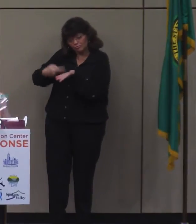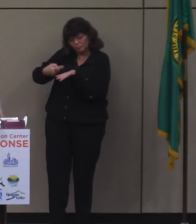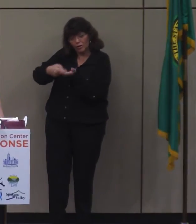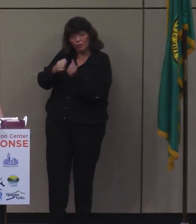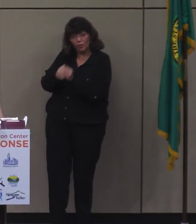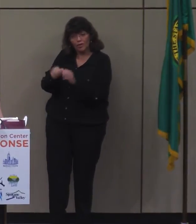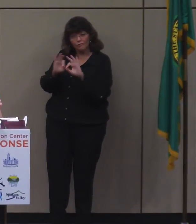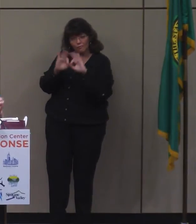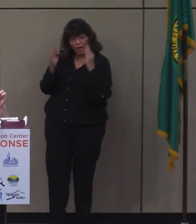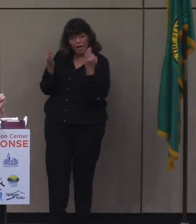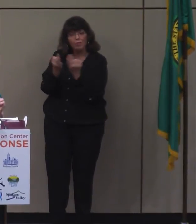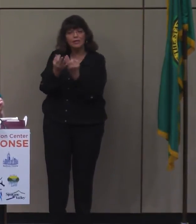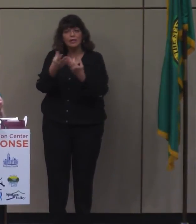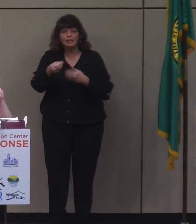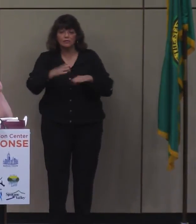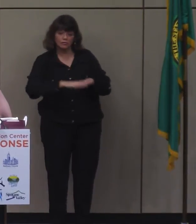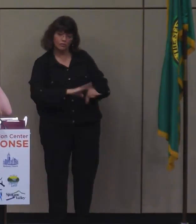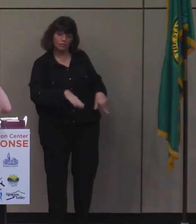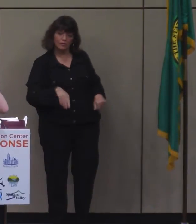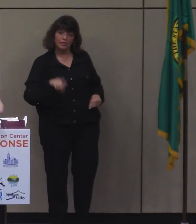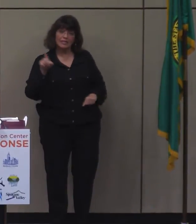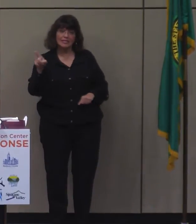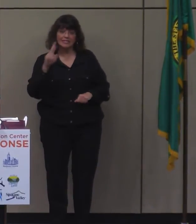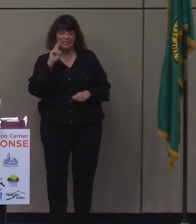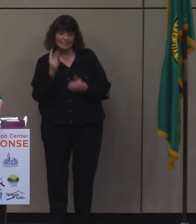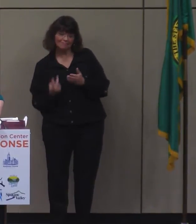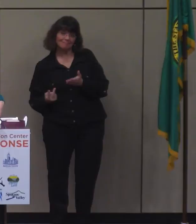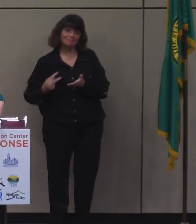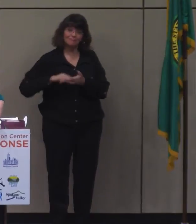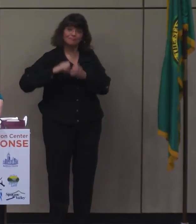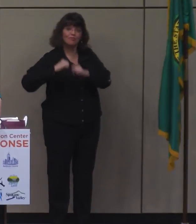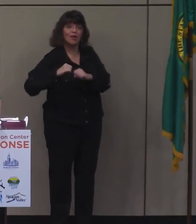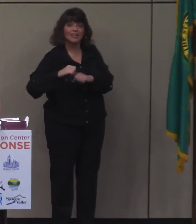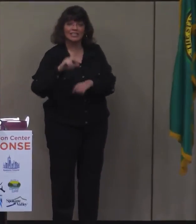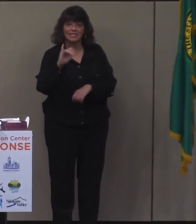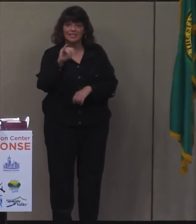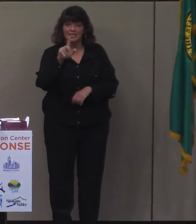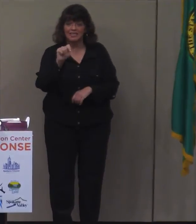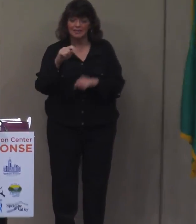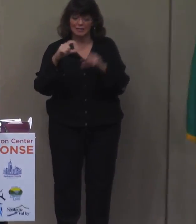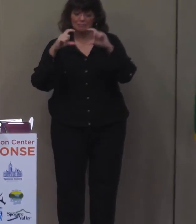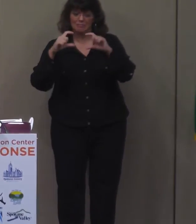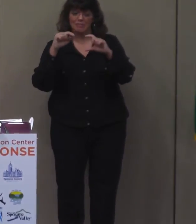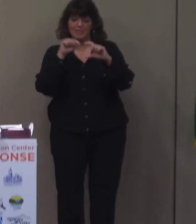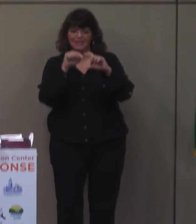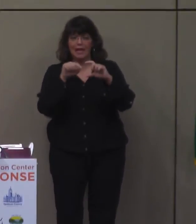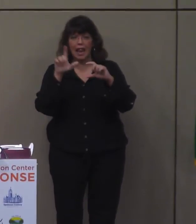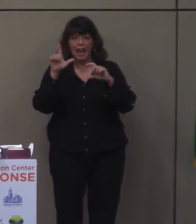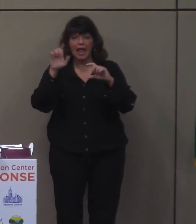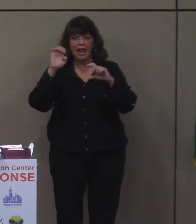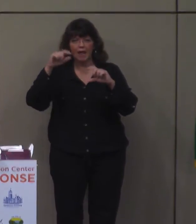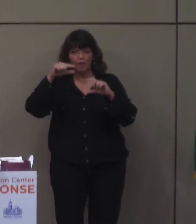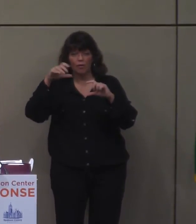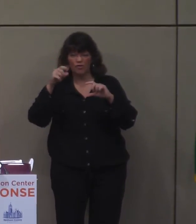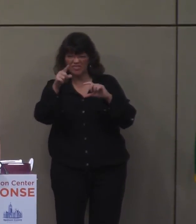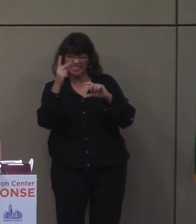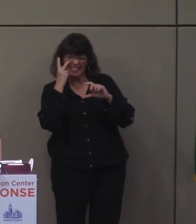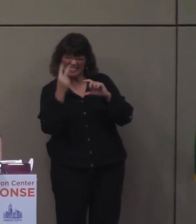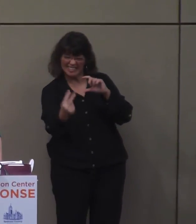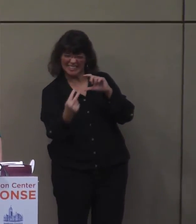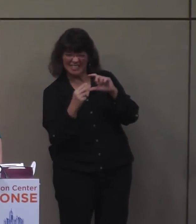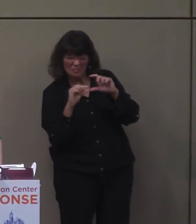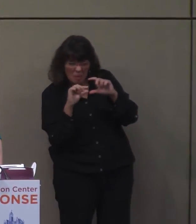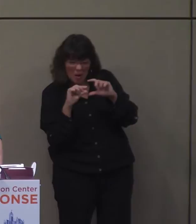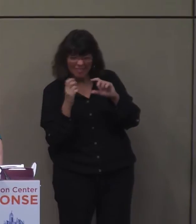going to bring out of my little resiliency kit, and you may or may not be able to see it very well, but it's a little bag of Legos. Now these Legos, the reason I picked